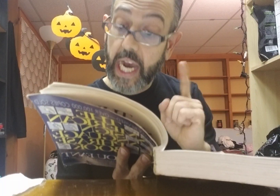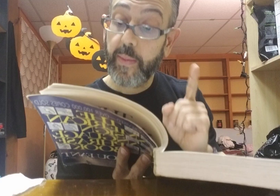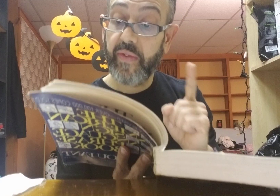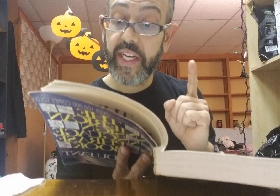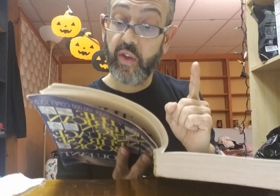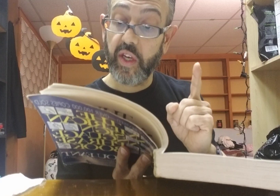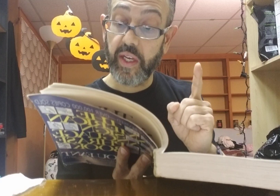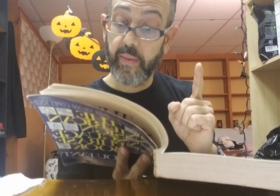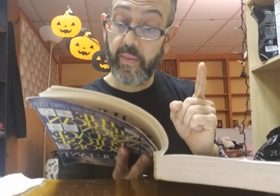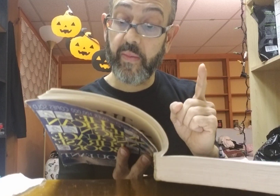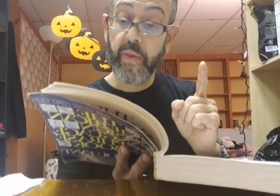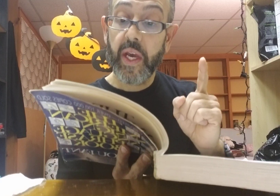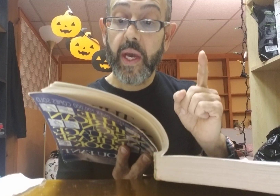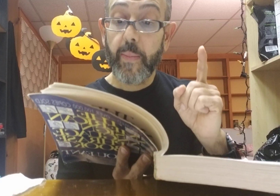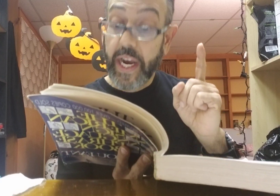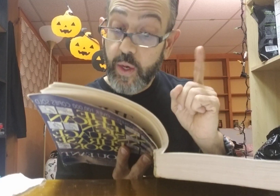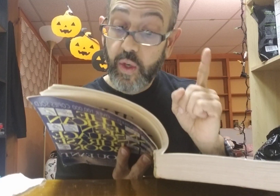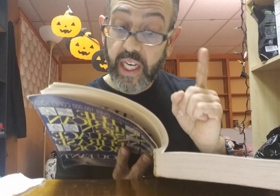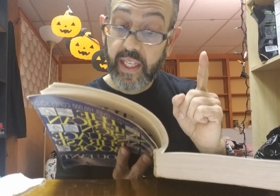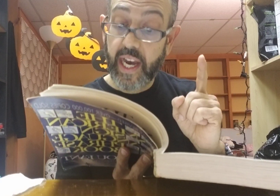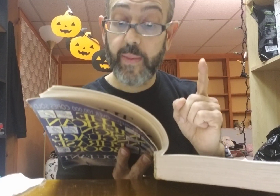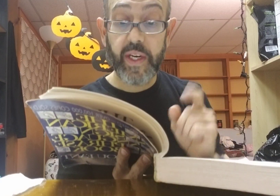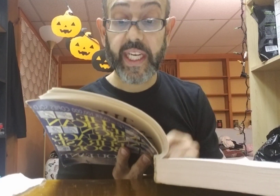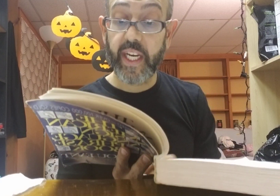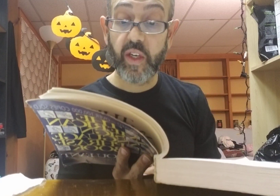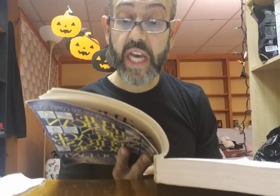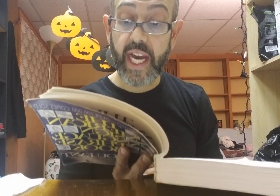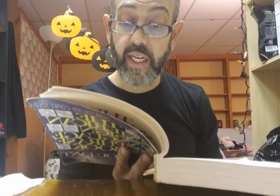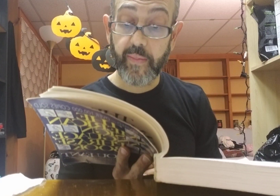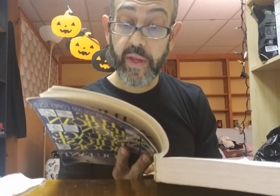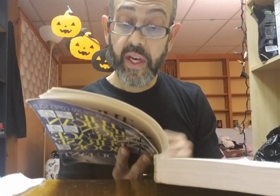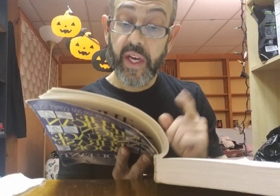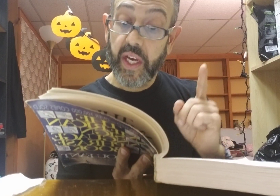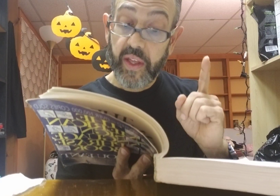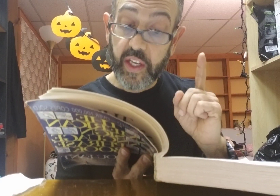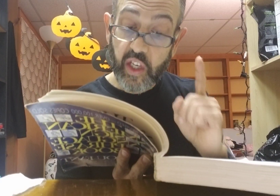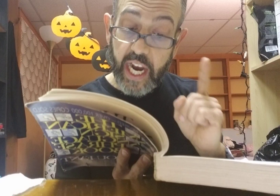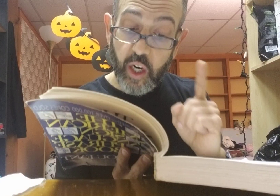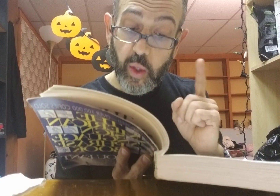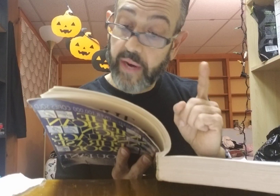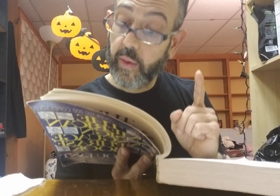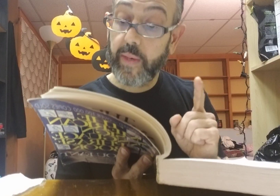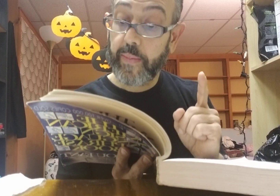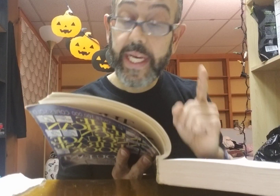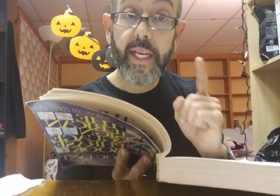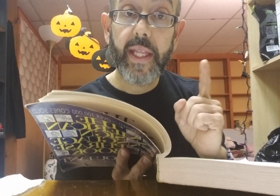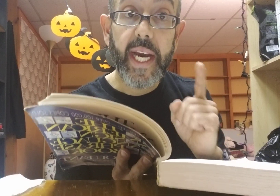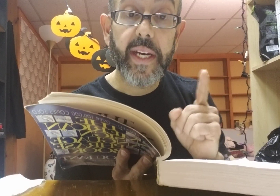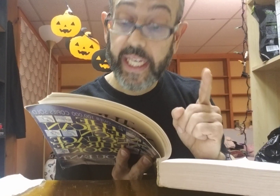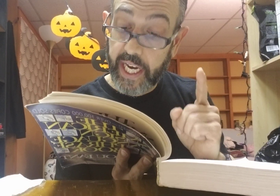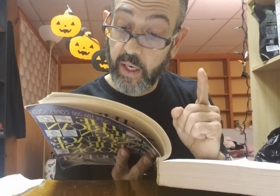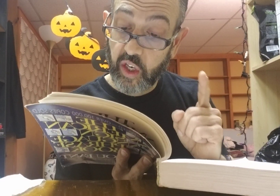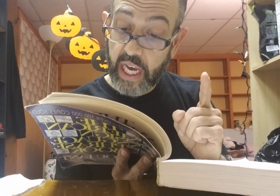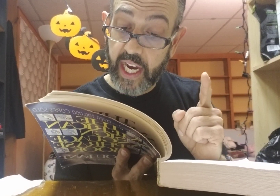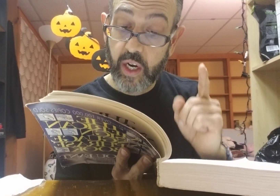the time of the incident by using a time indicator sign. The signer will never repeat that indicator sign